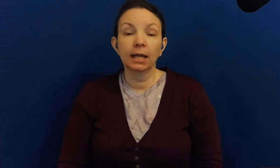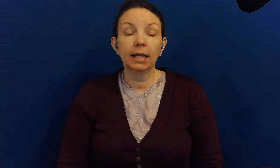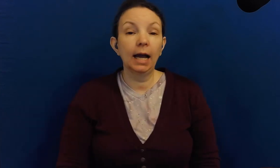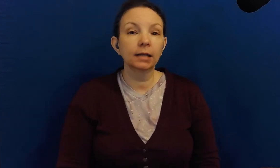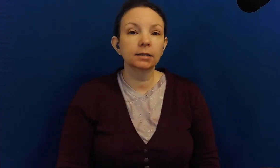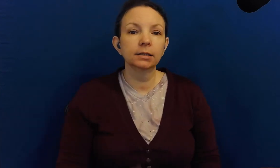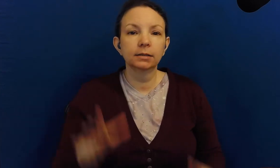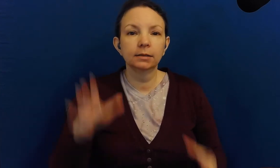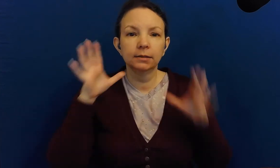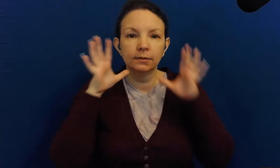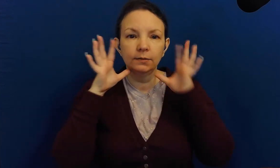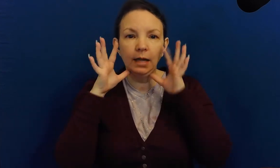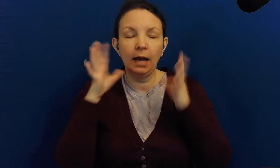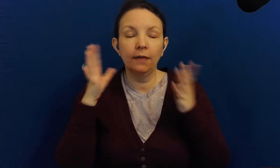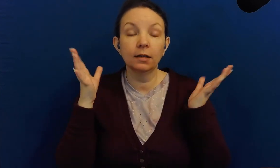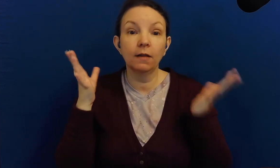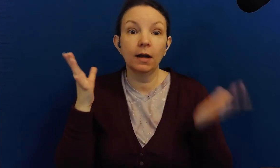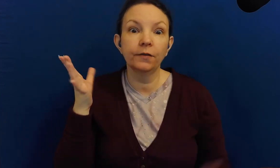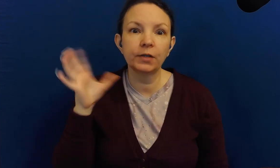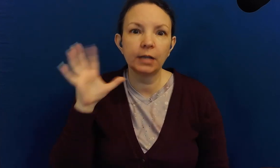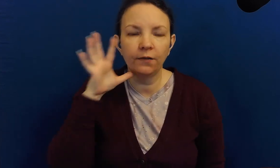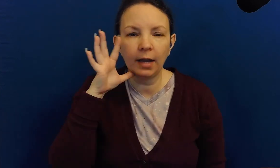Cat. There's a lot of different signs for cats.